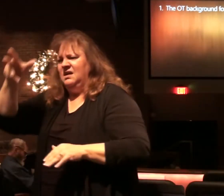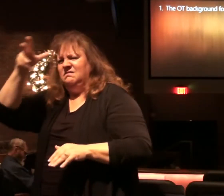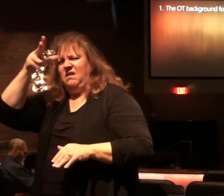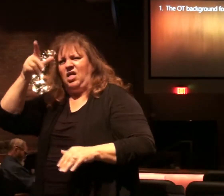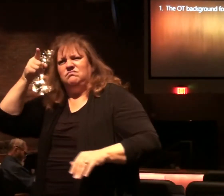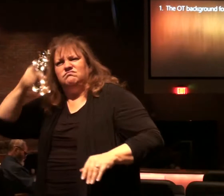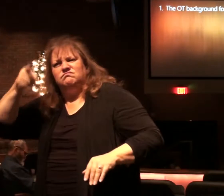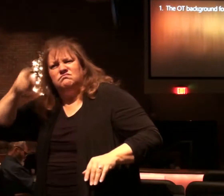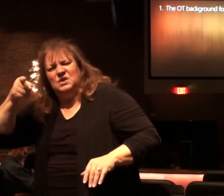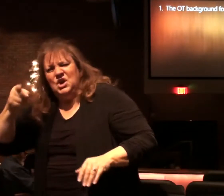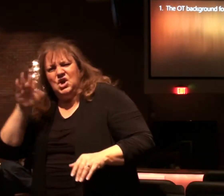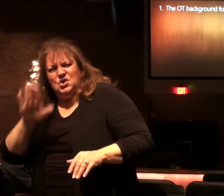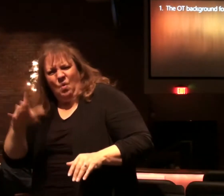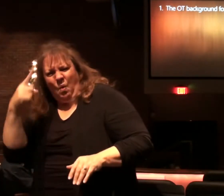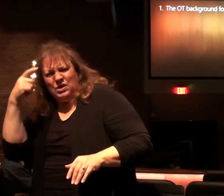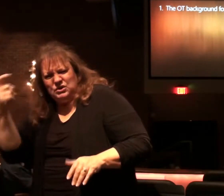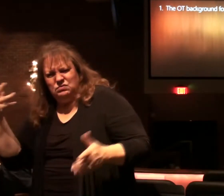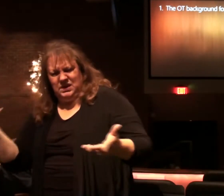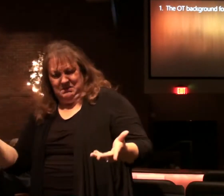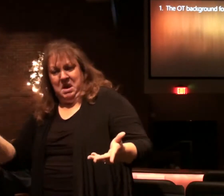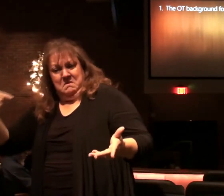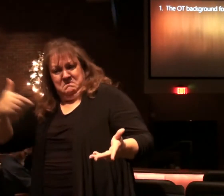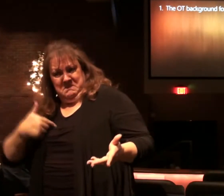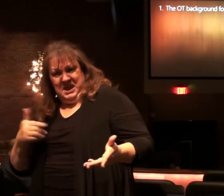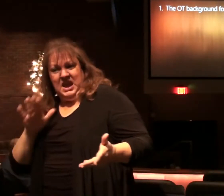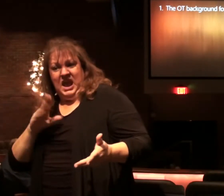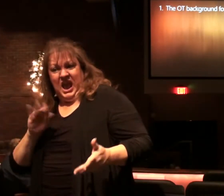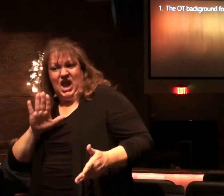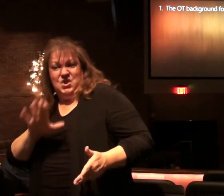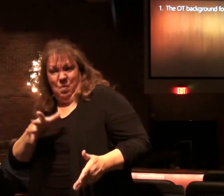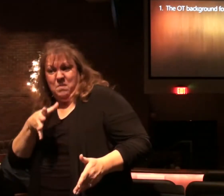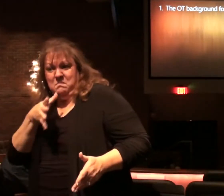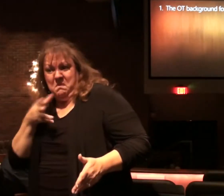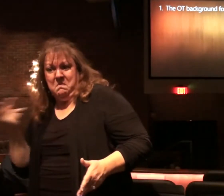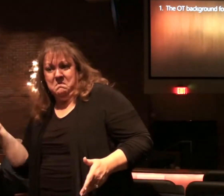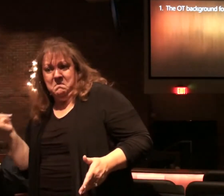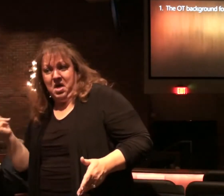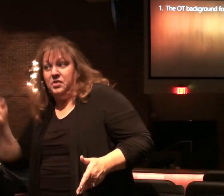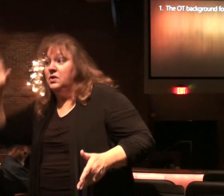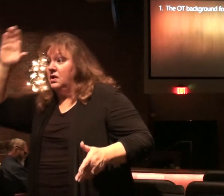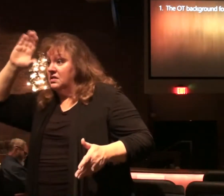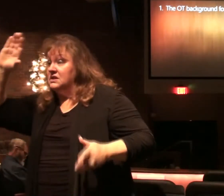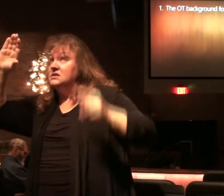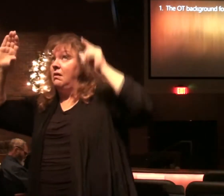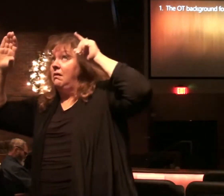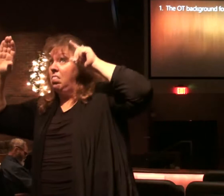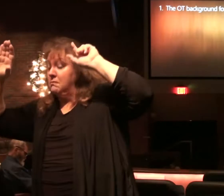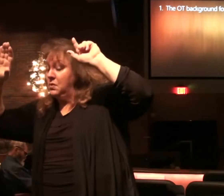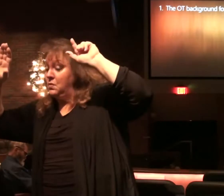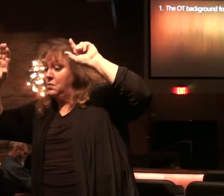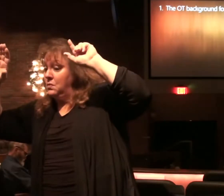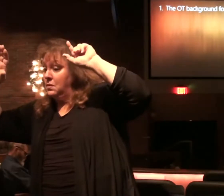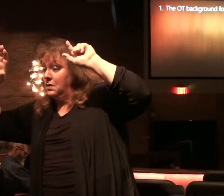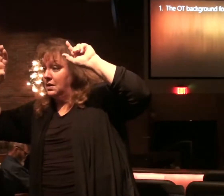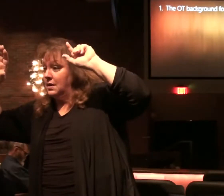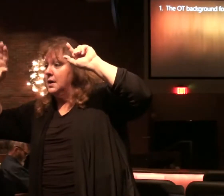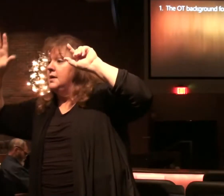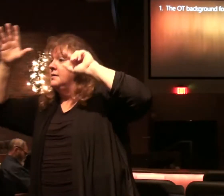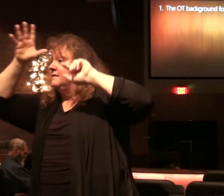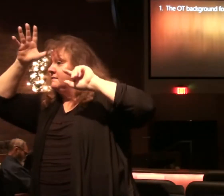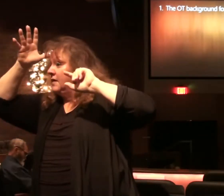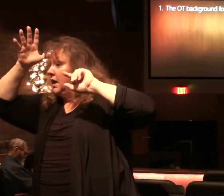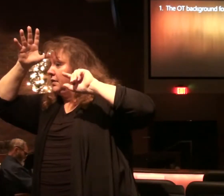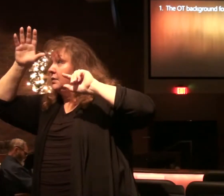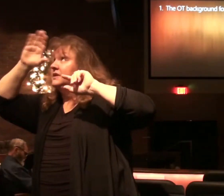rebuked him and said, "What is this dream that you have had? Shall I and your mother," so the sun and the moon, represent the father as